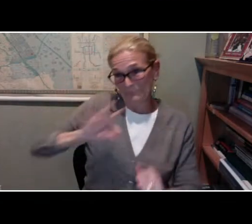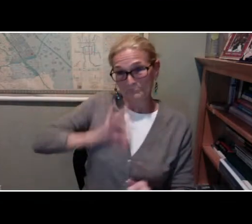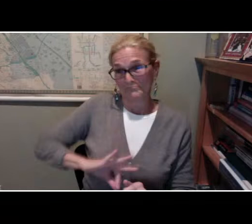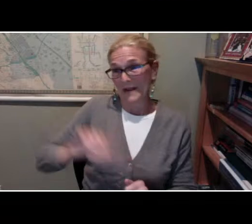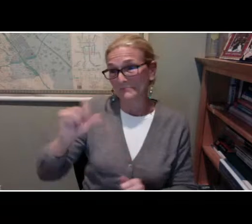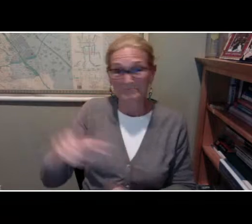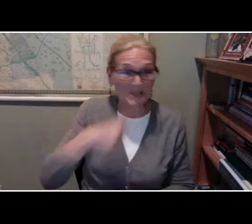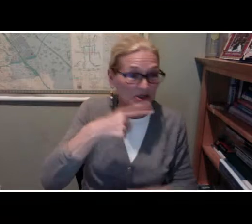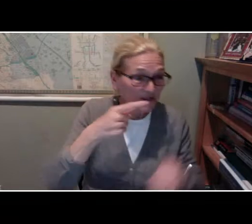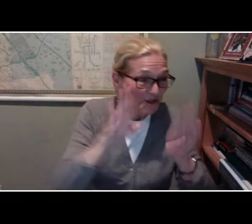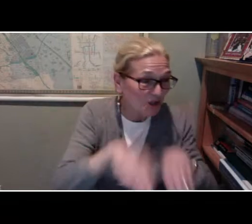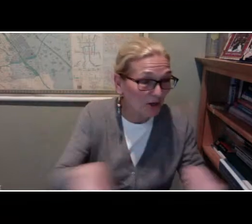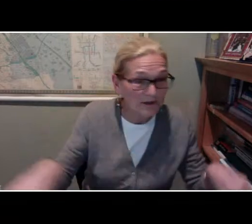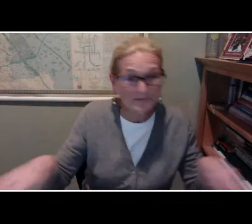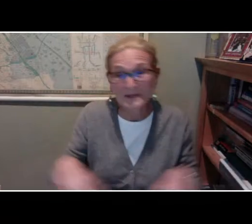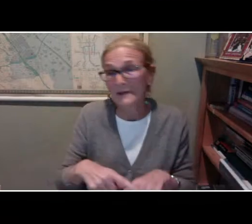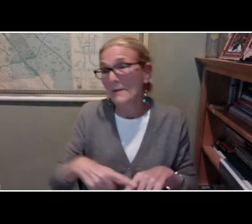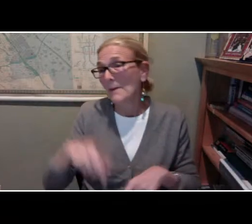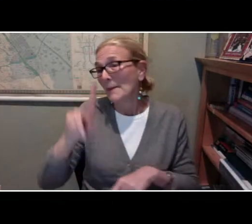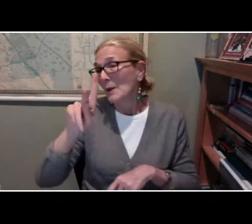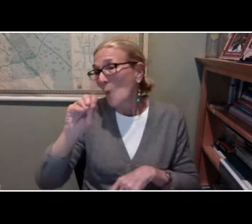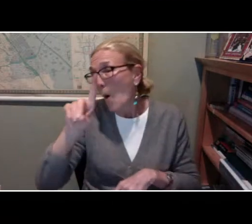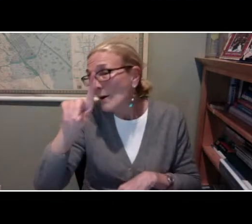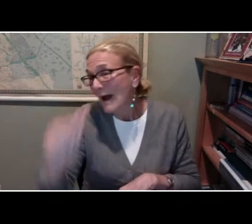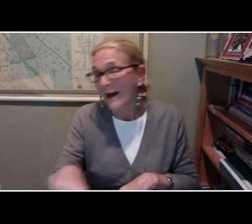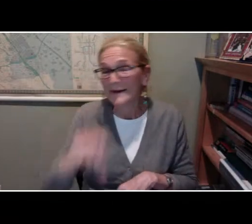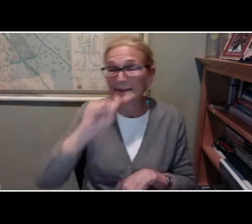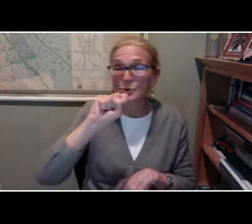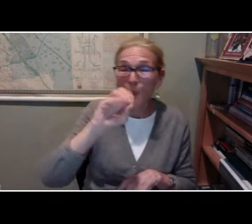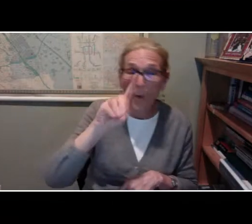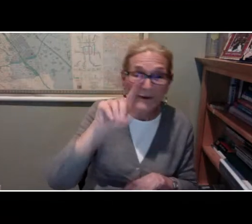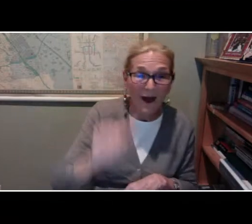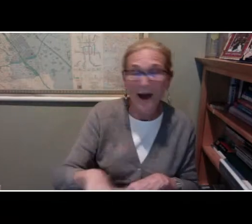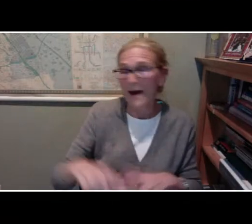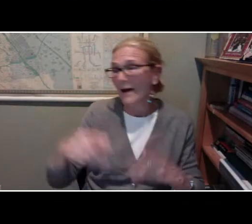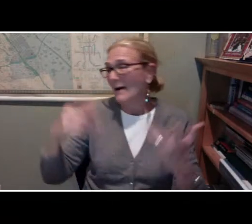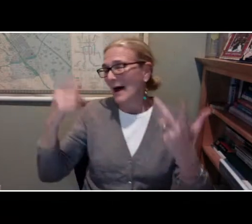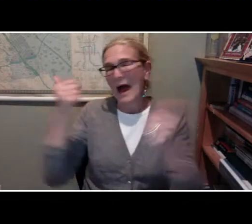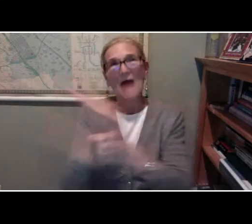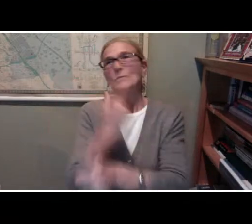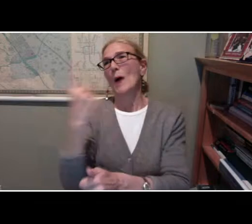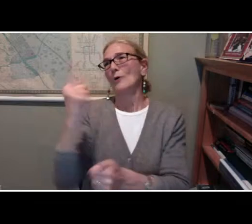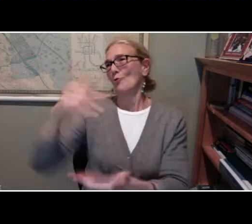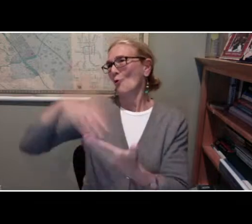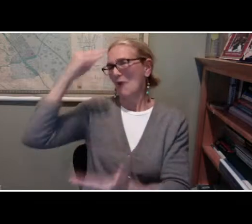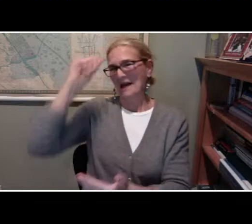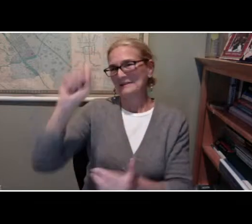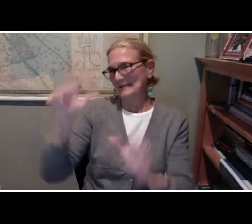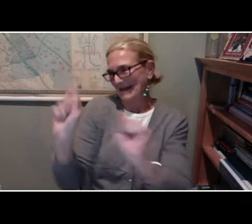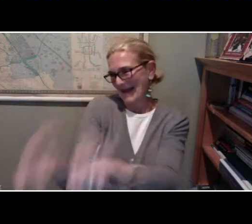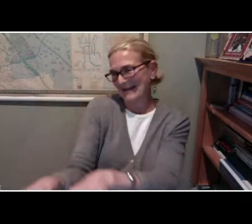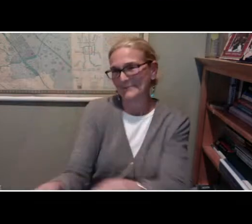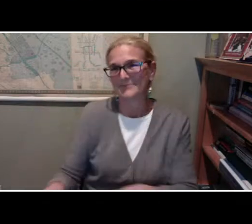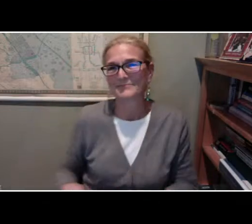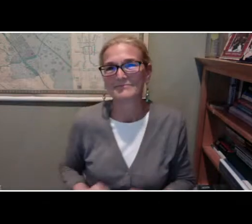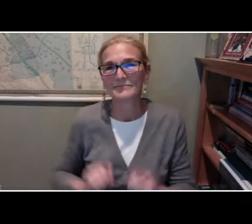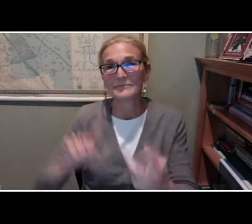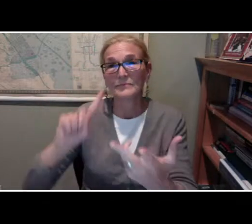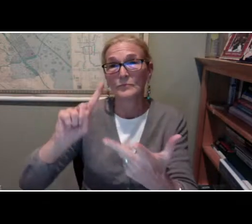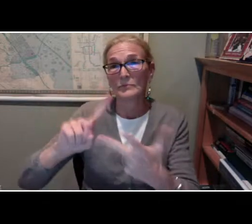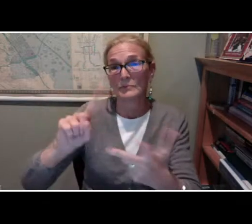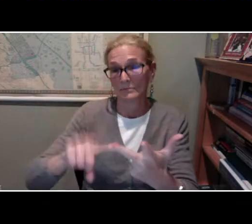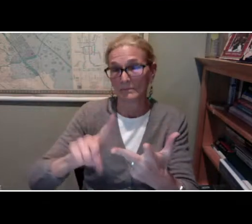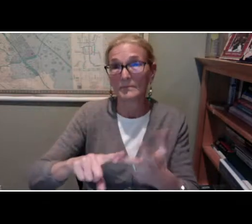Everyone can benefit from ASL. Everyone can learn. Hearing children, CODAs, SODAs, you name